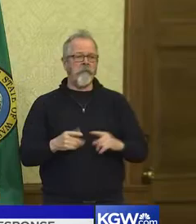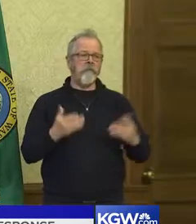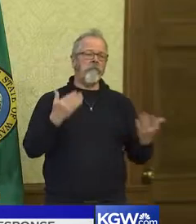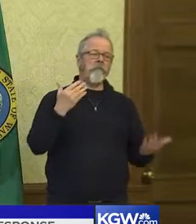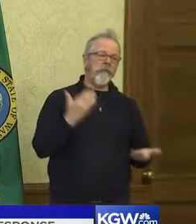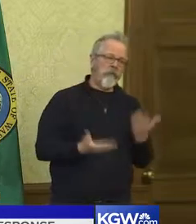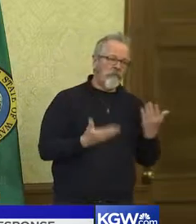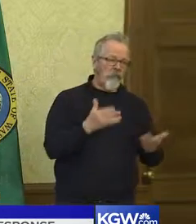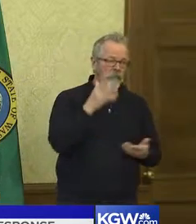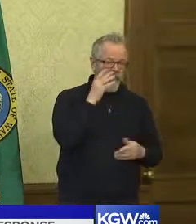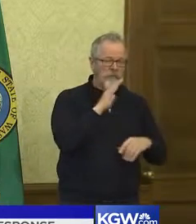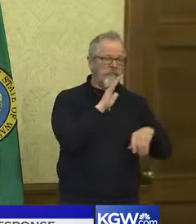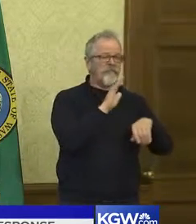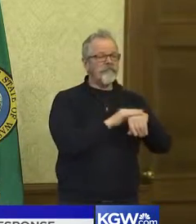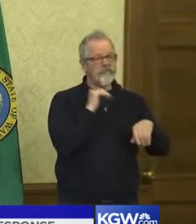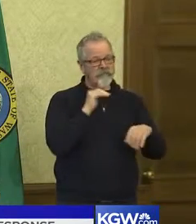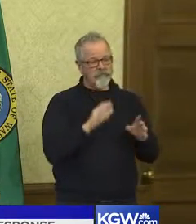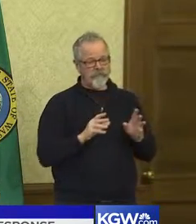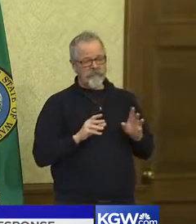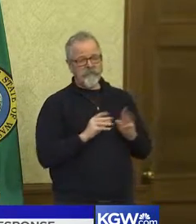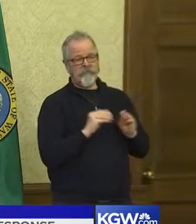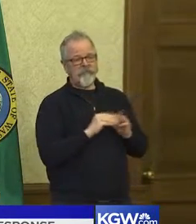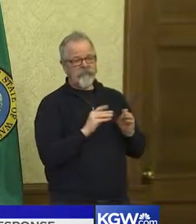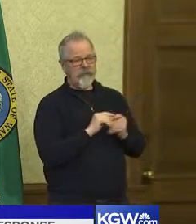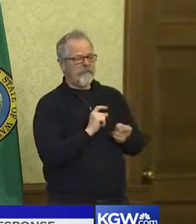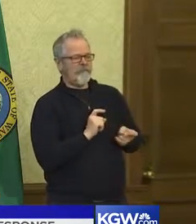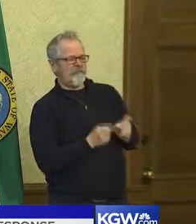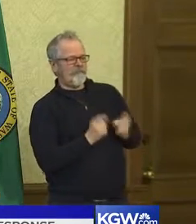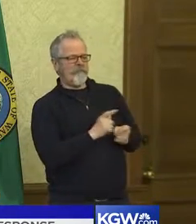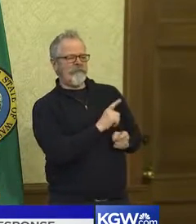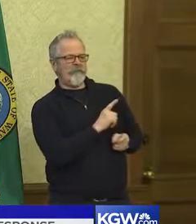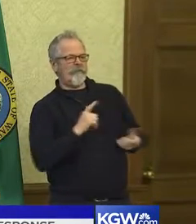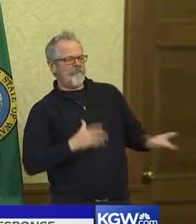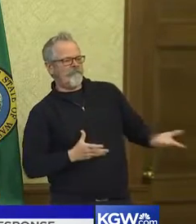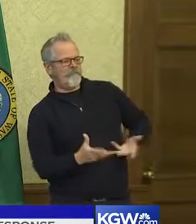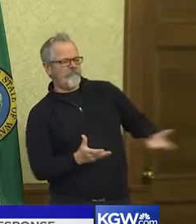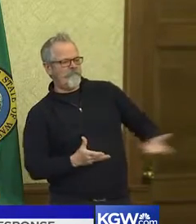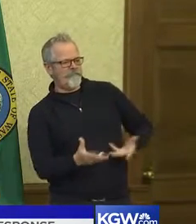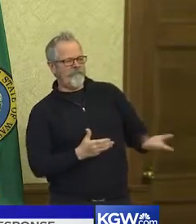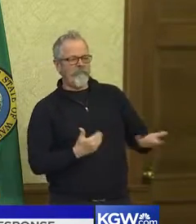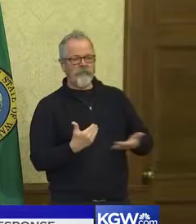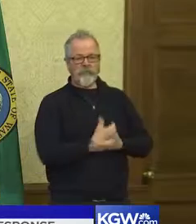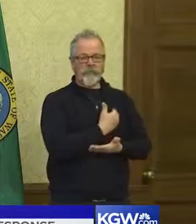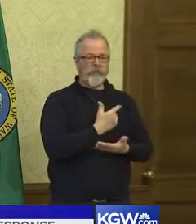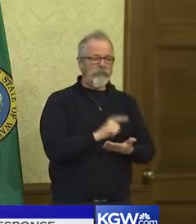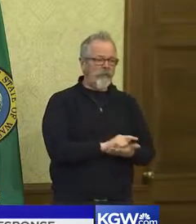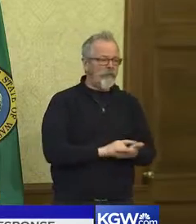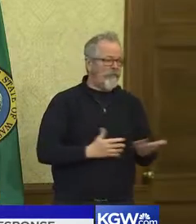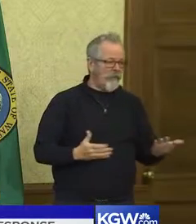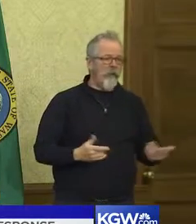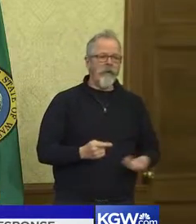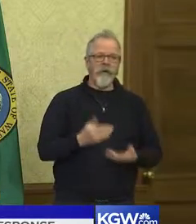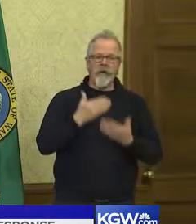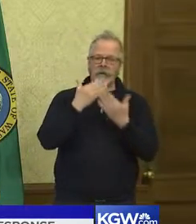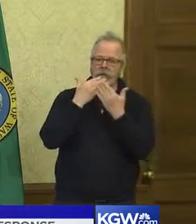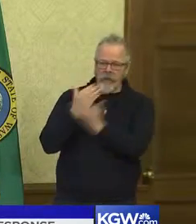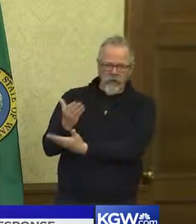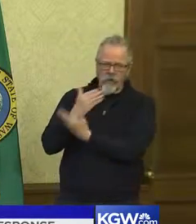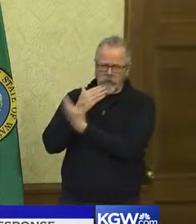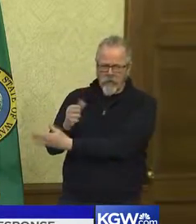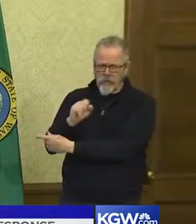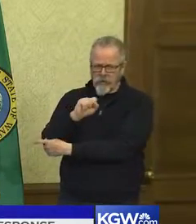but tomorrow we're talking to the leadership of the Roche company in Switzerland that makes machines that